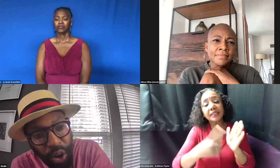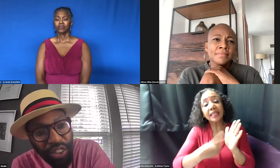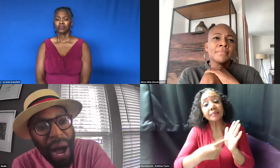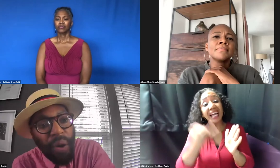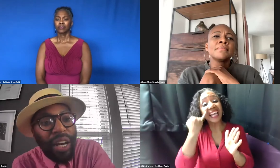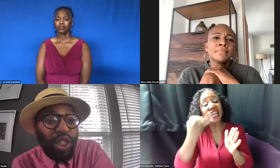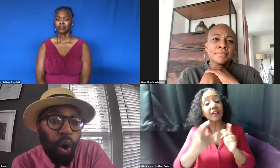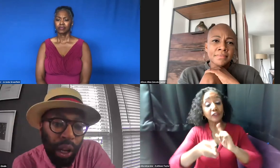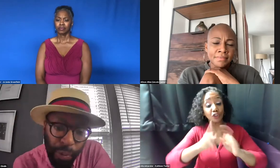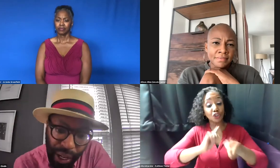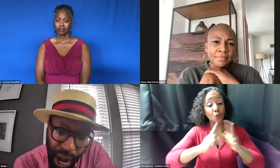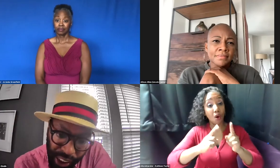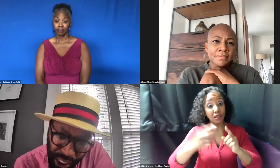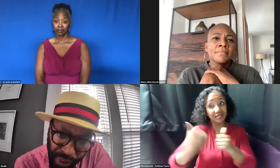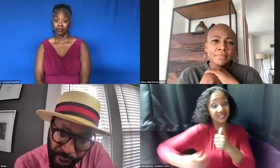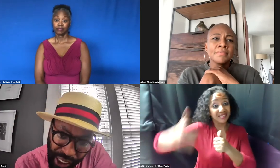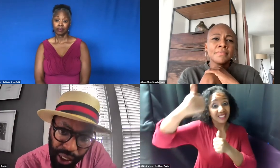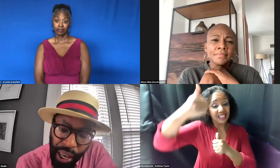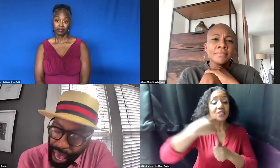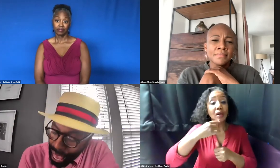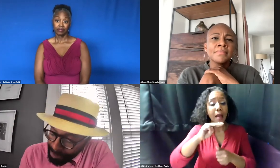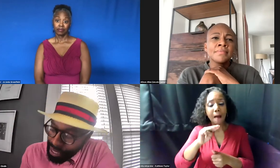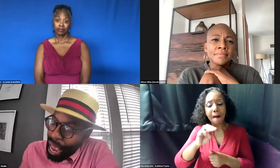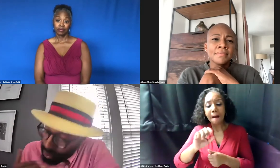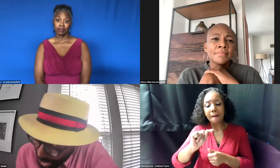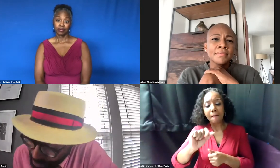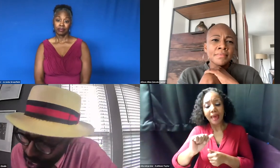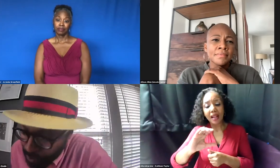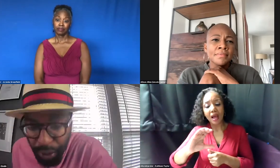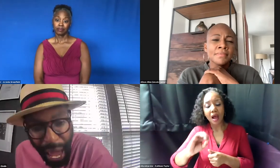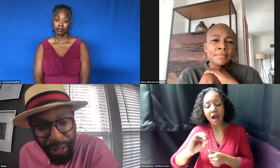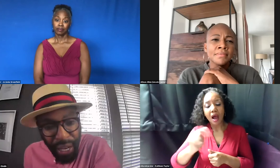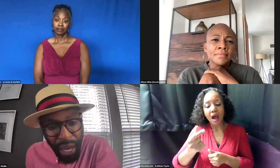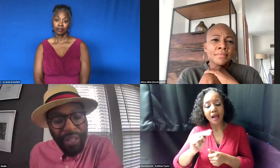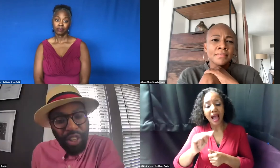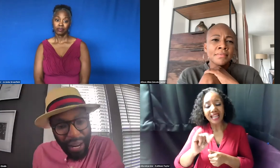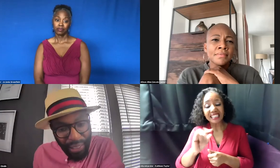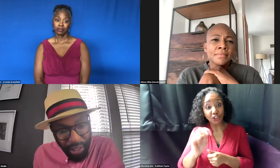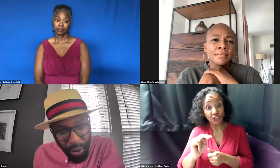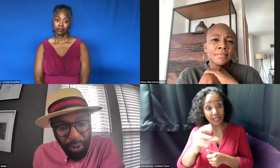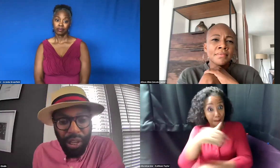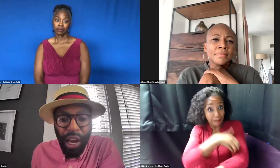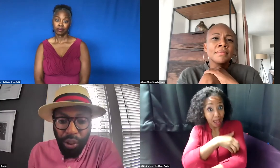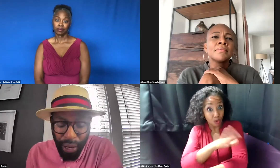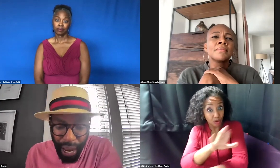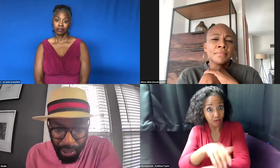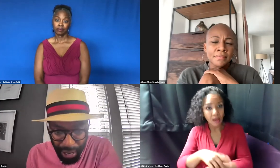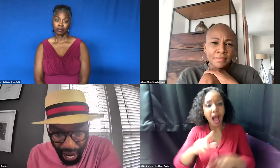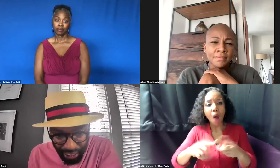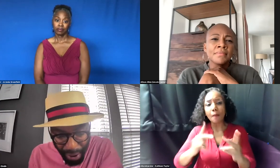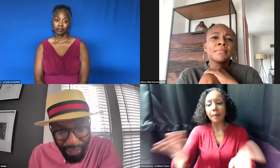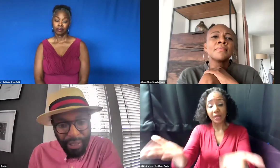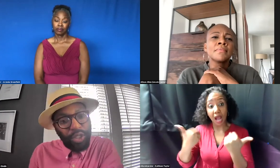the discourse of power is calling for metacognition and reflection, I'm saying I wanna have young folks gather together in Socratic circles to